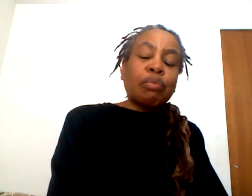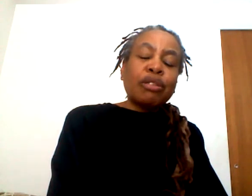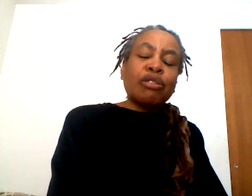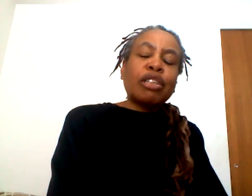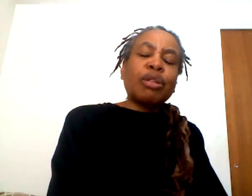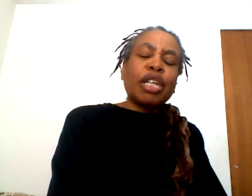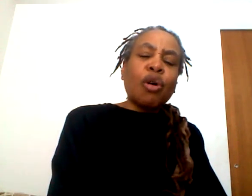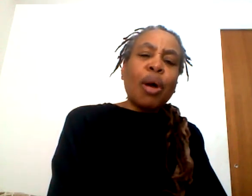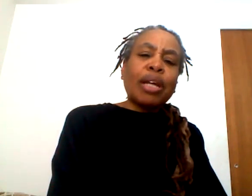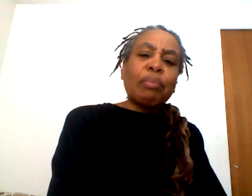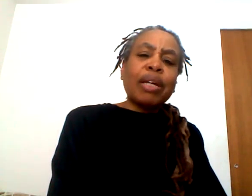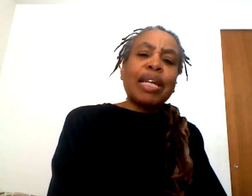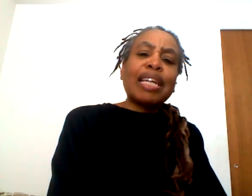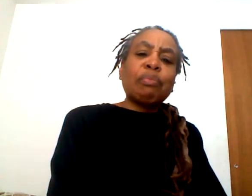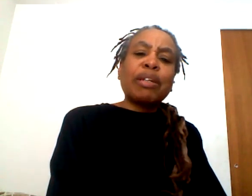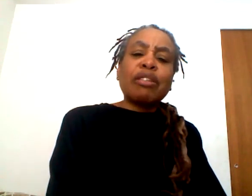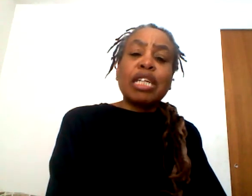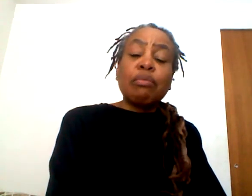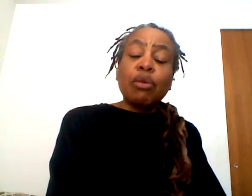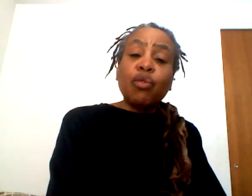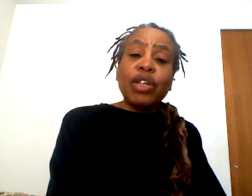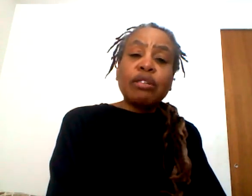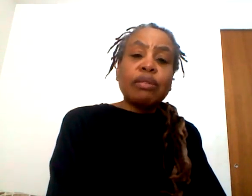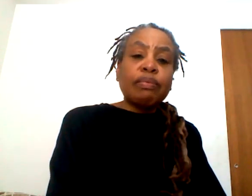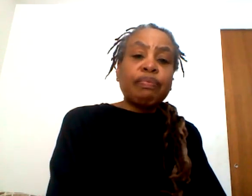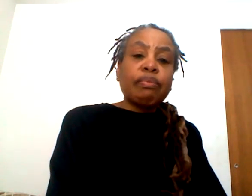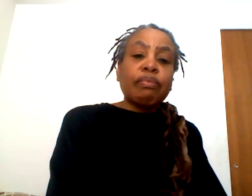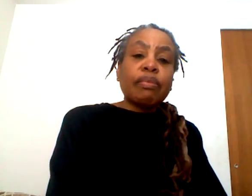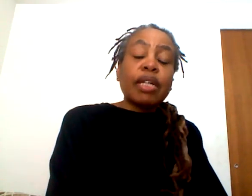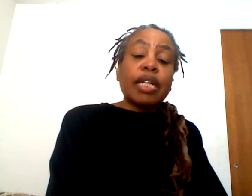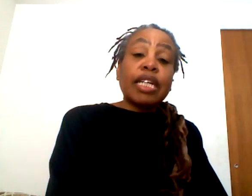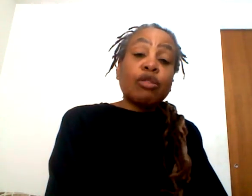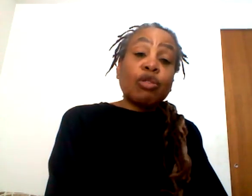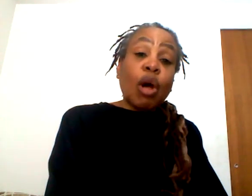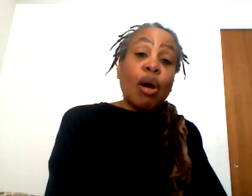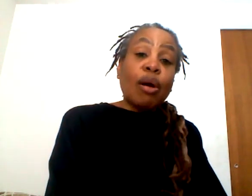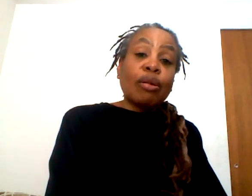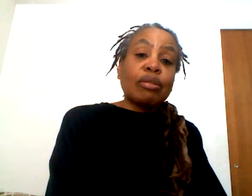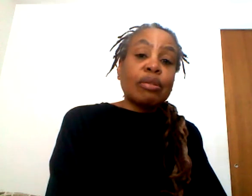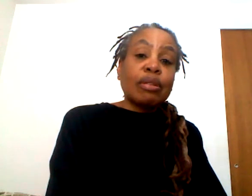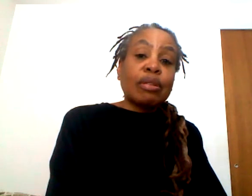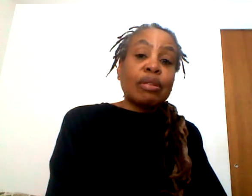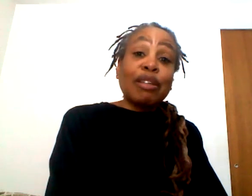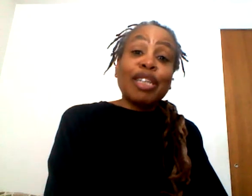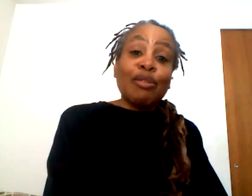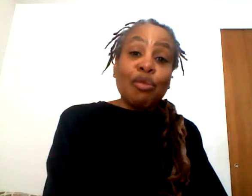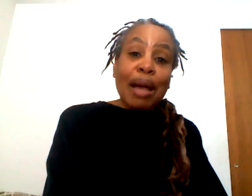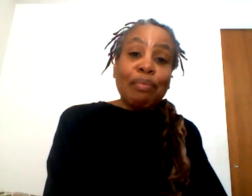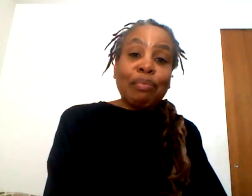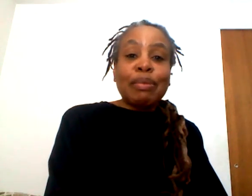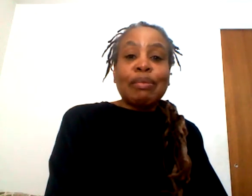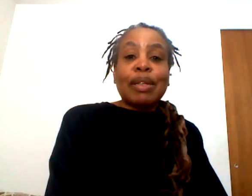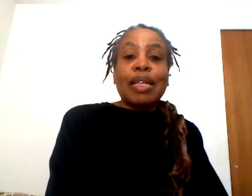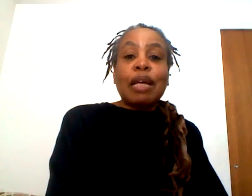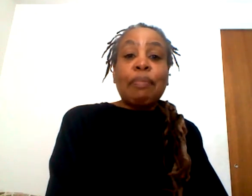Expressions that you hear quite a bit, especially in movies, in songs, especially in rap, hip-hop,